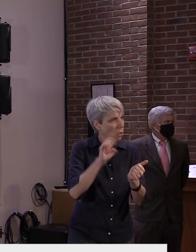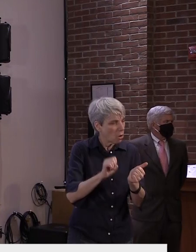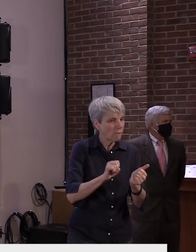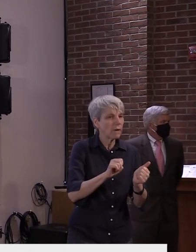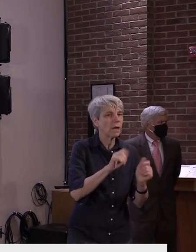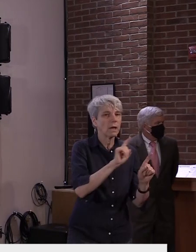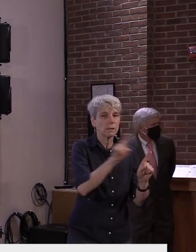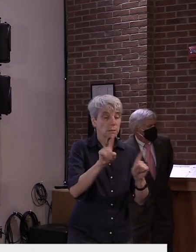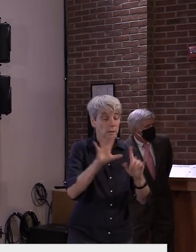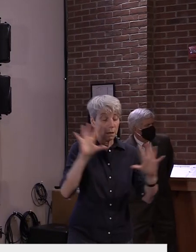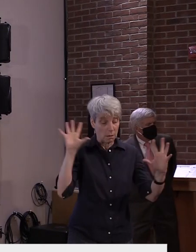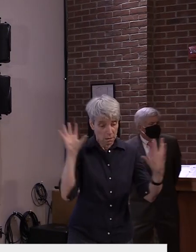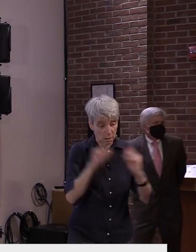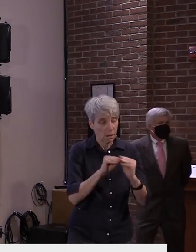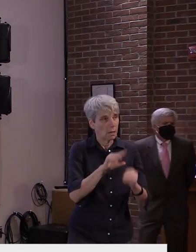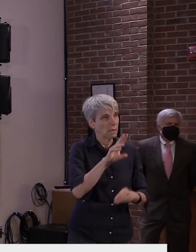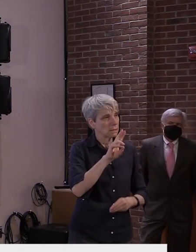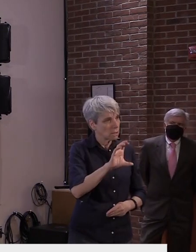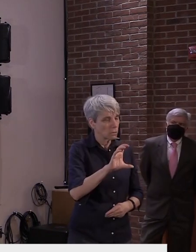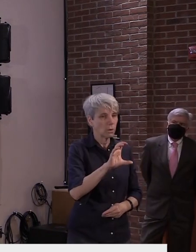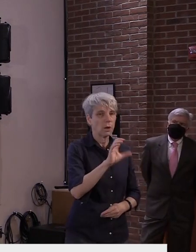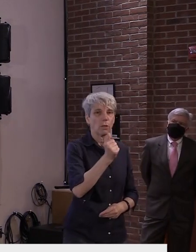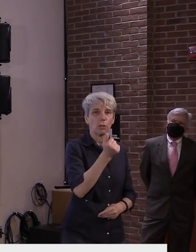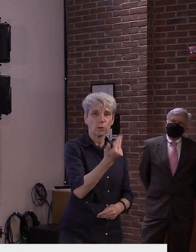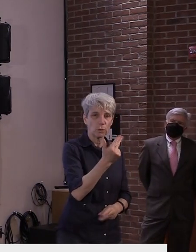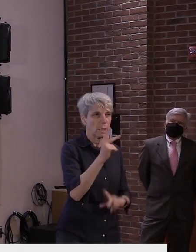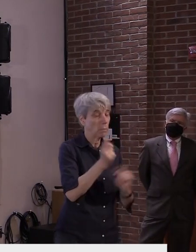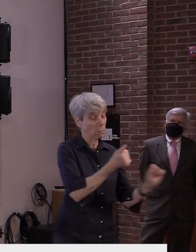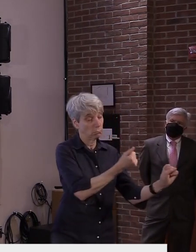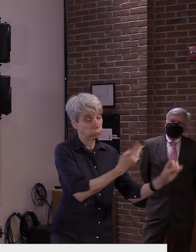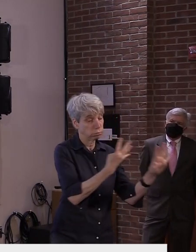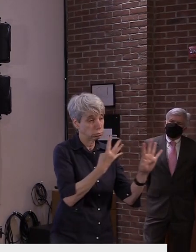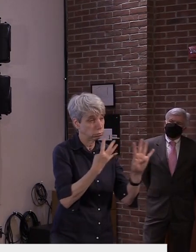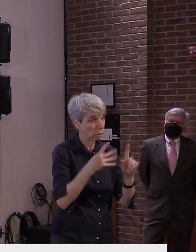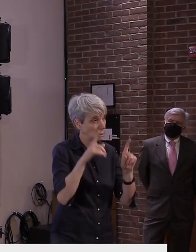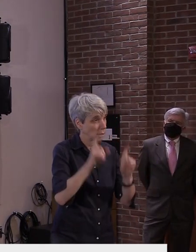1,613 individuals in those counties were tested,